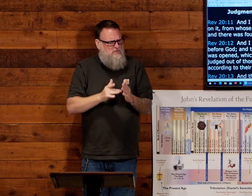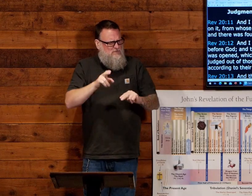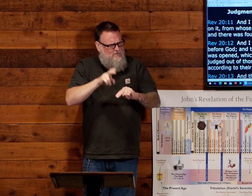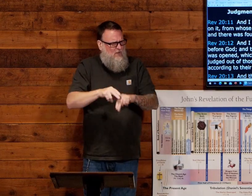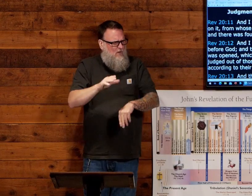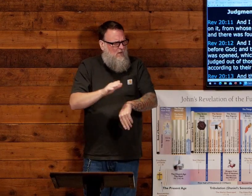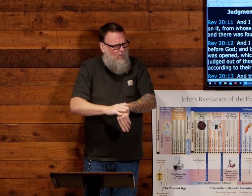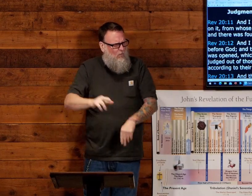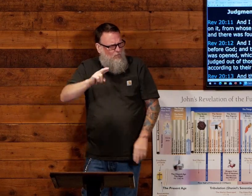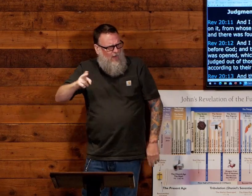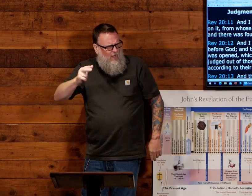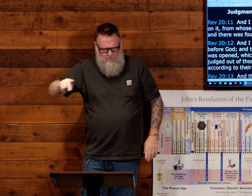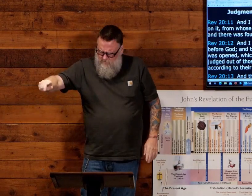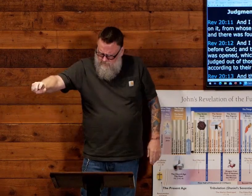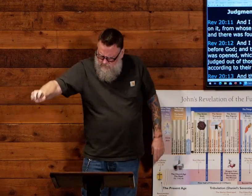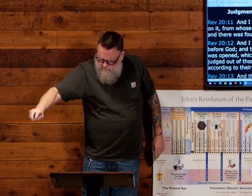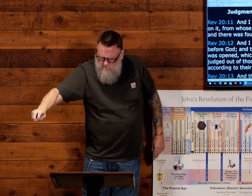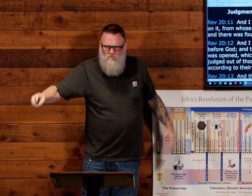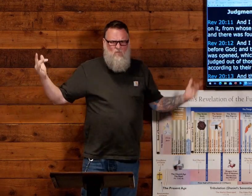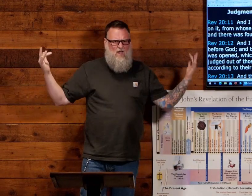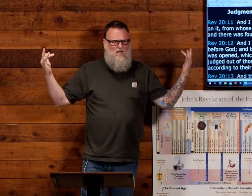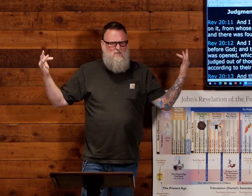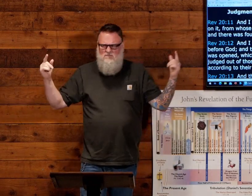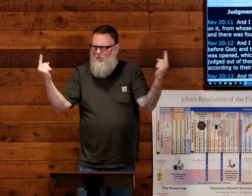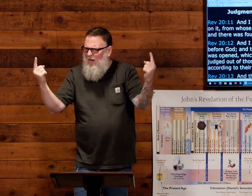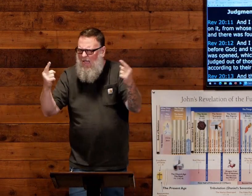Why is Jesus seated on the right hand of the Father?